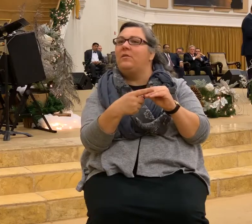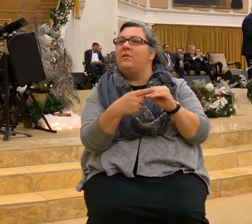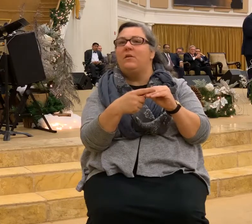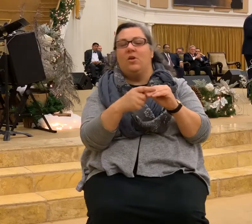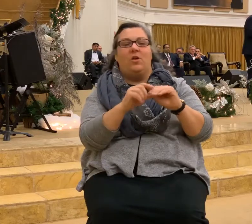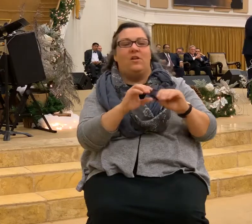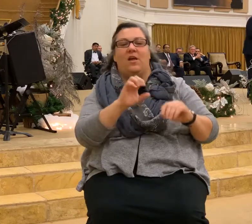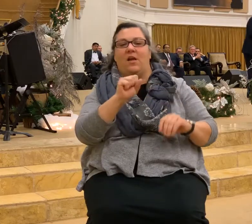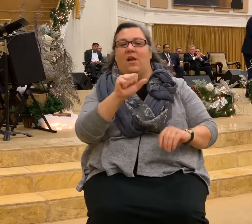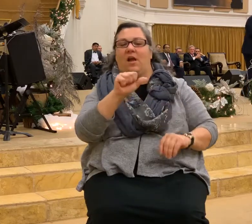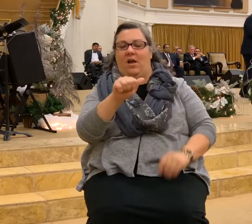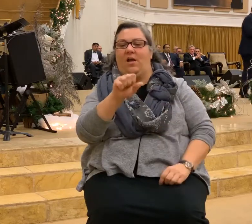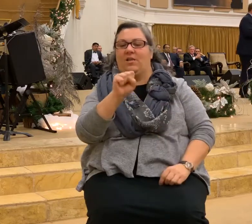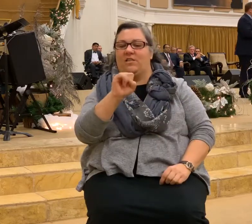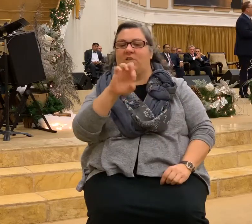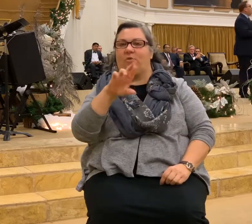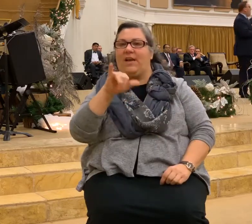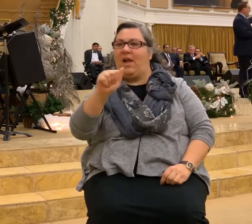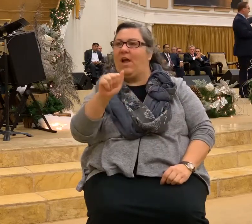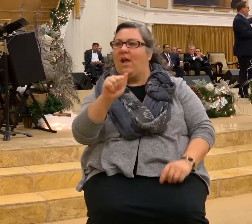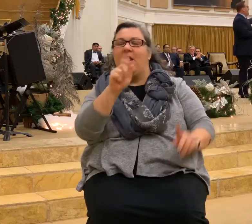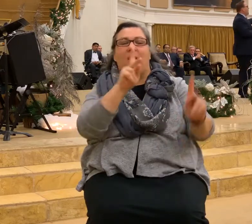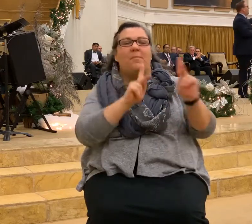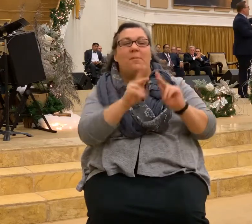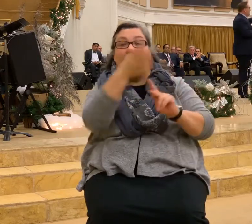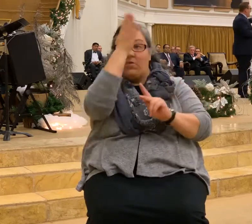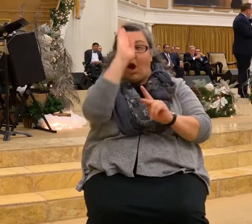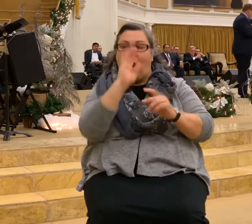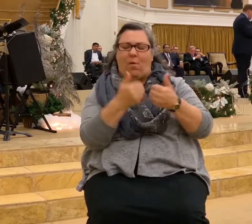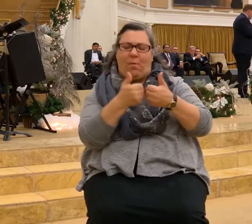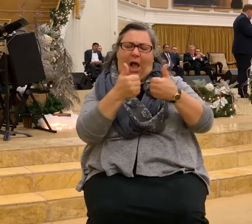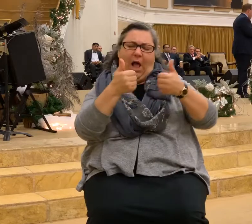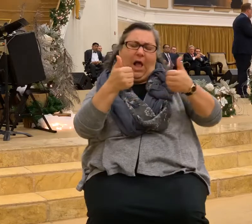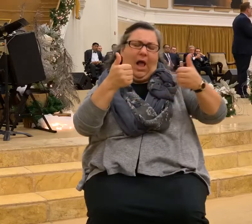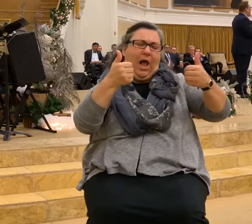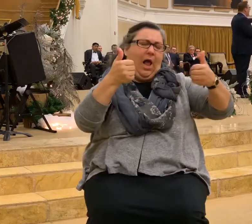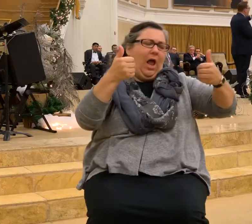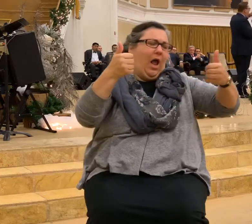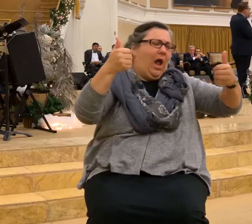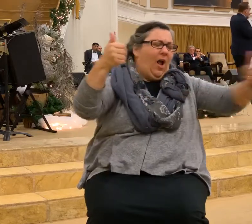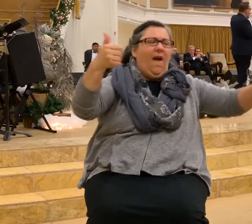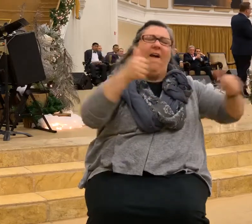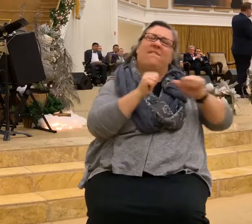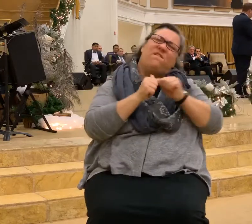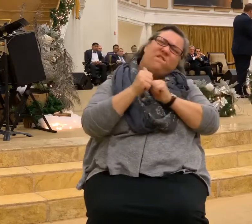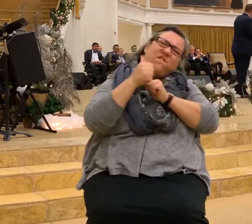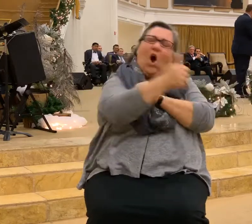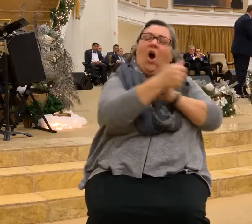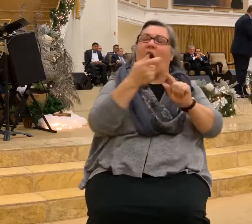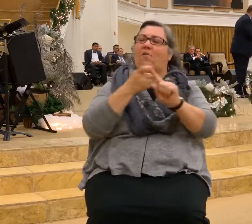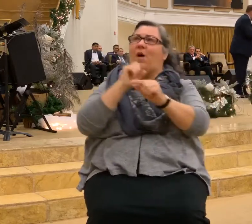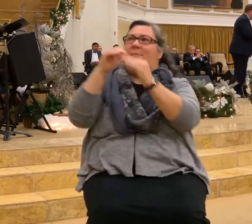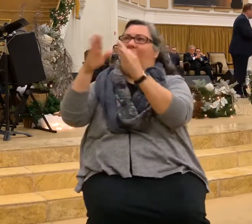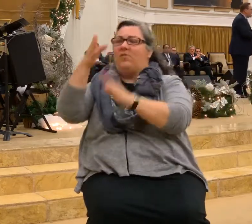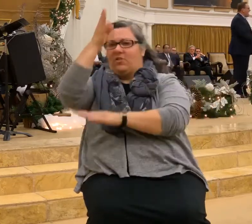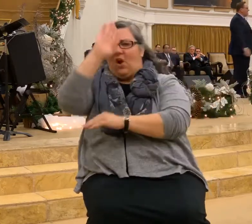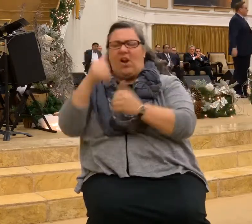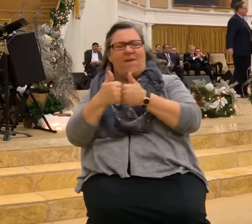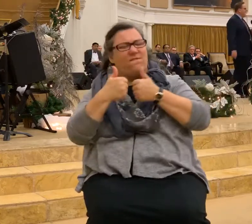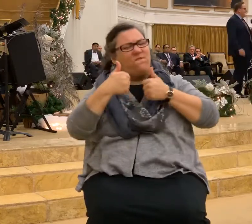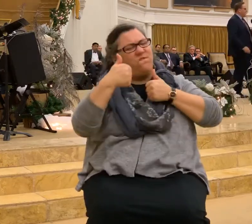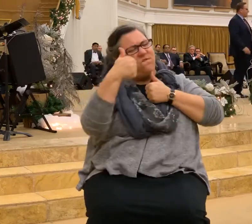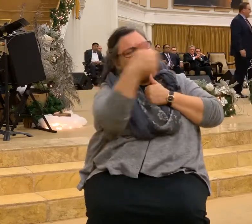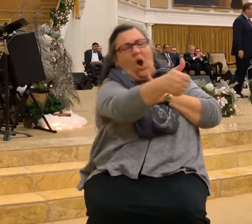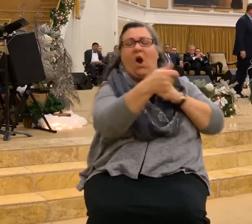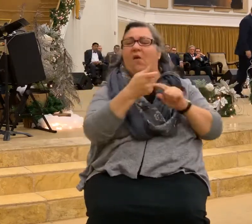the people of God, being a long way from the house of God, a long way from the presence of God.